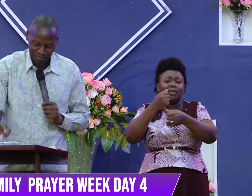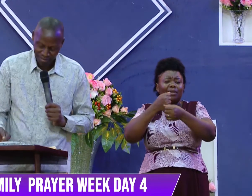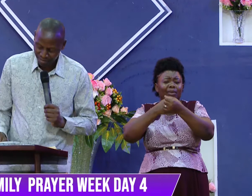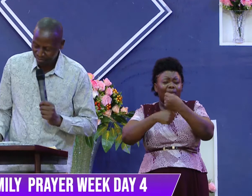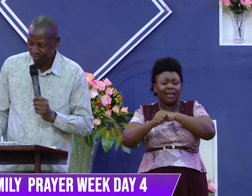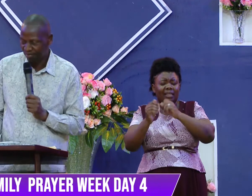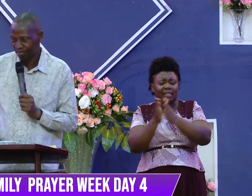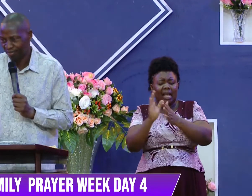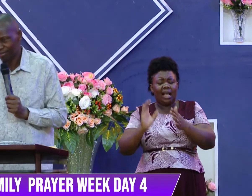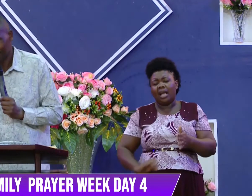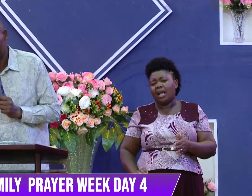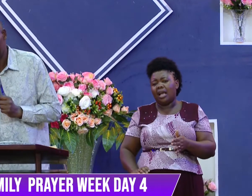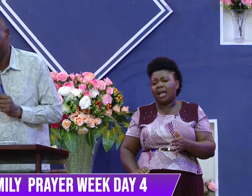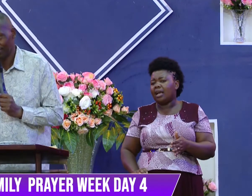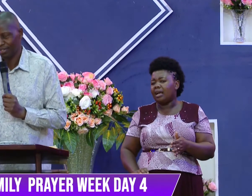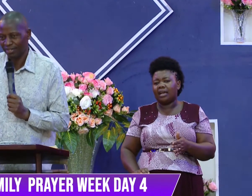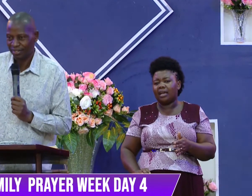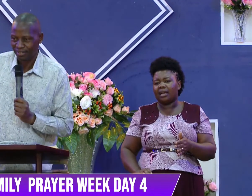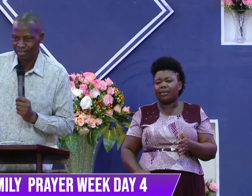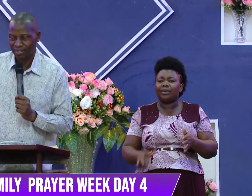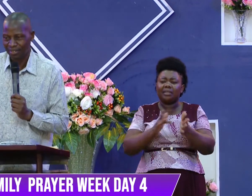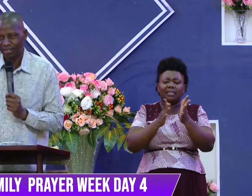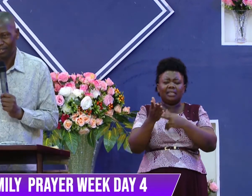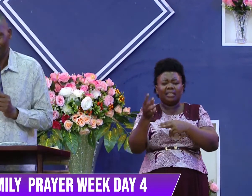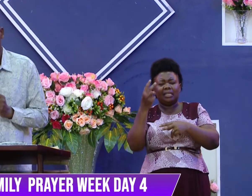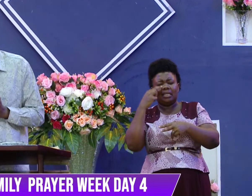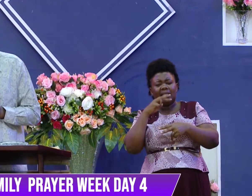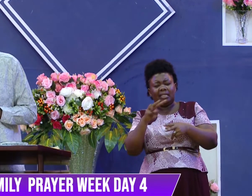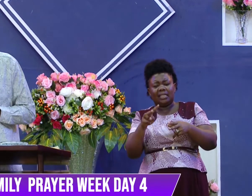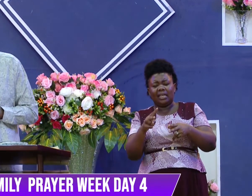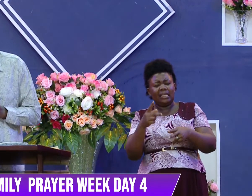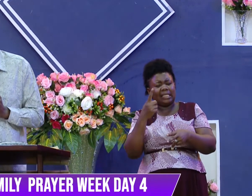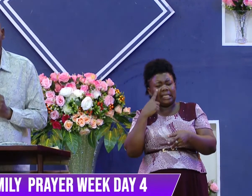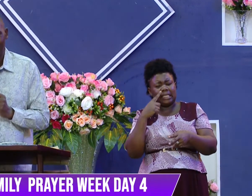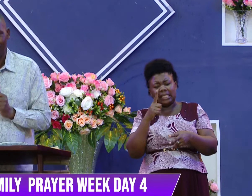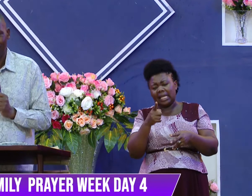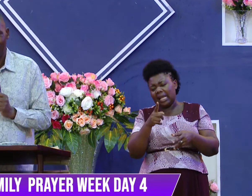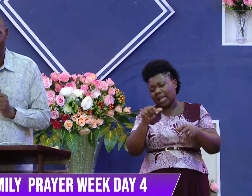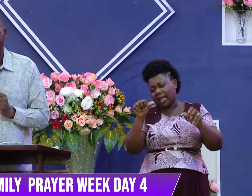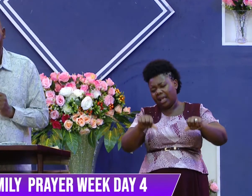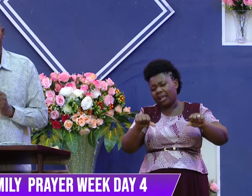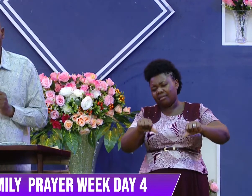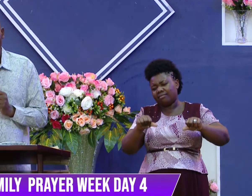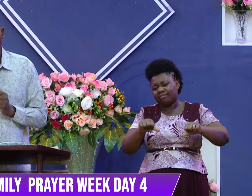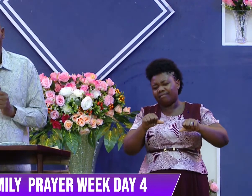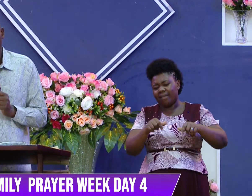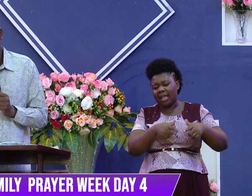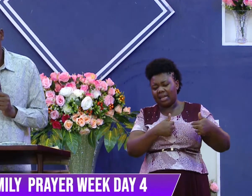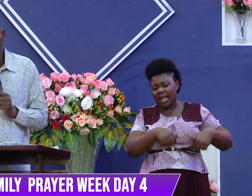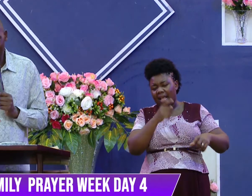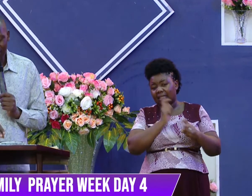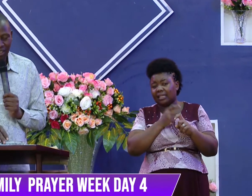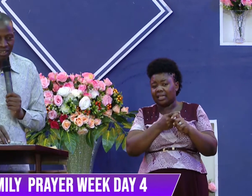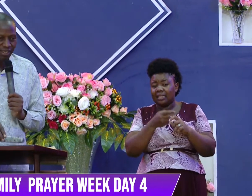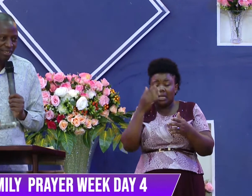A plumb line is ought to go down, but to some of us it's going parallel because of the character, it's already hardened.